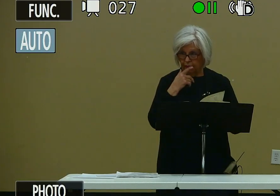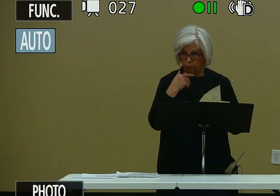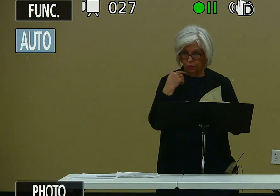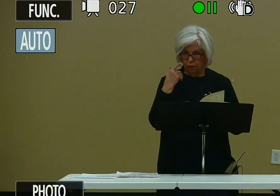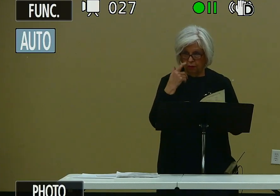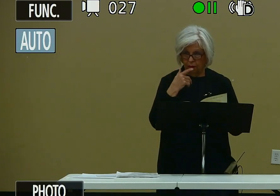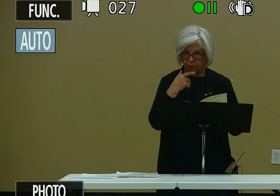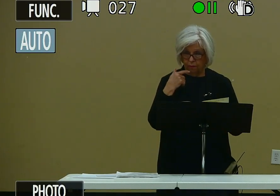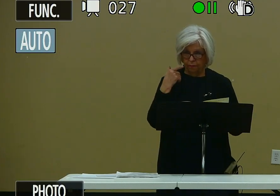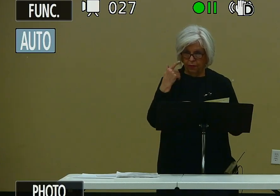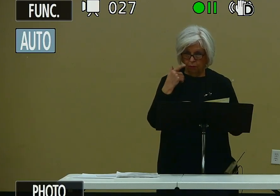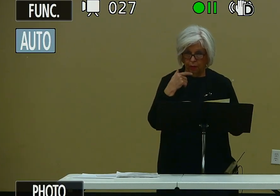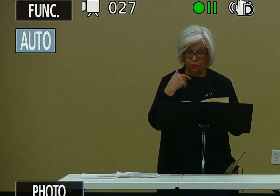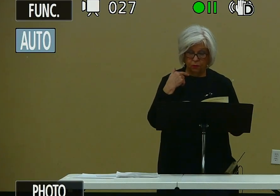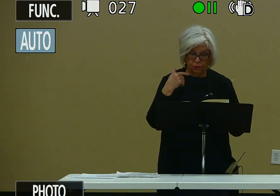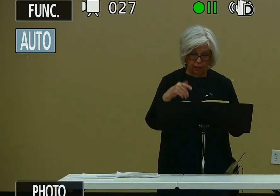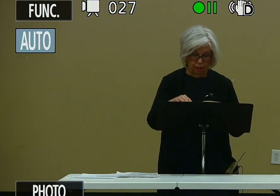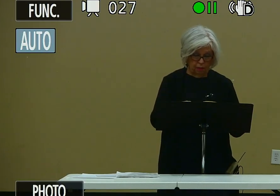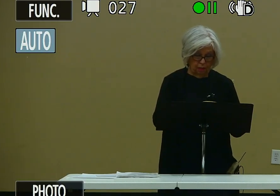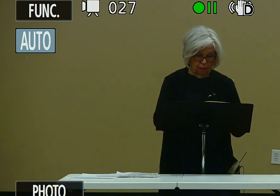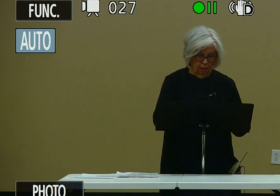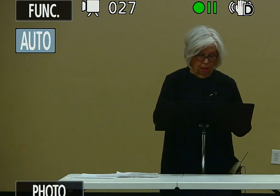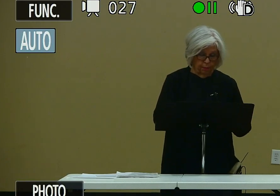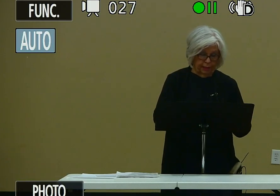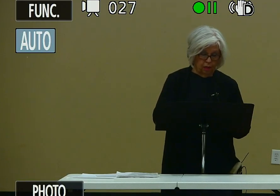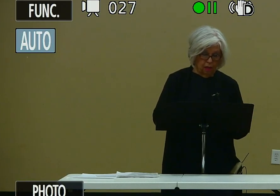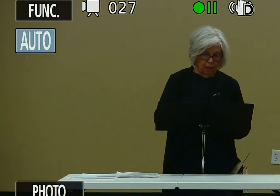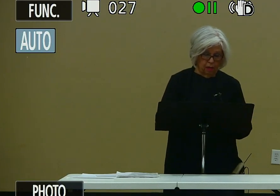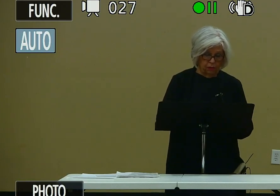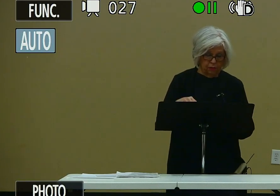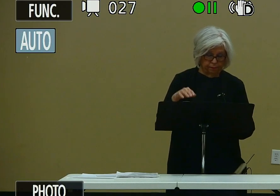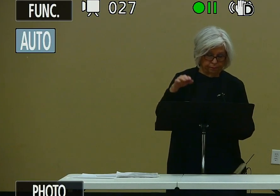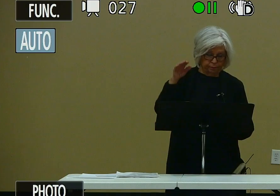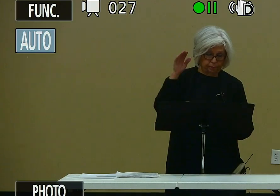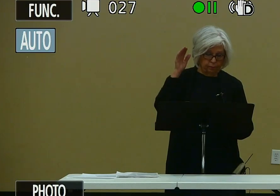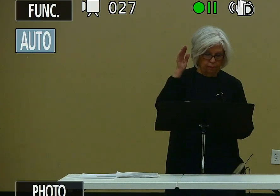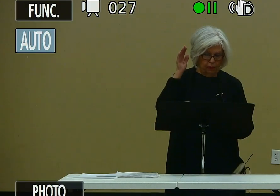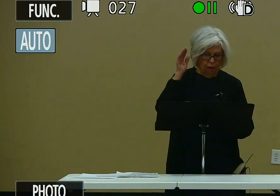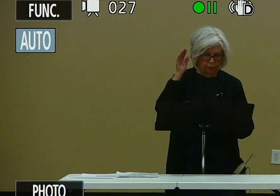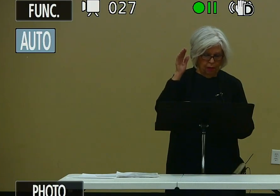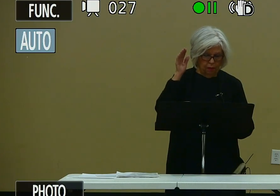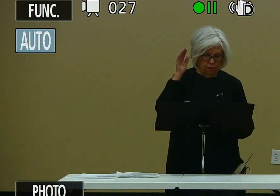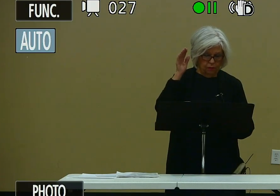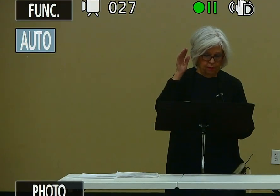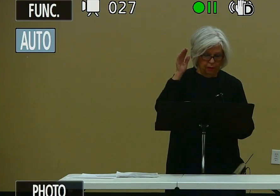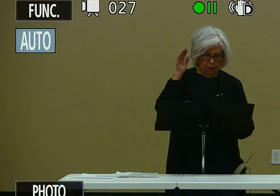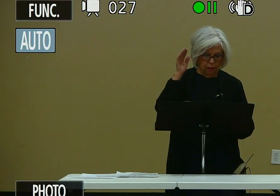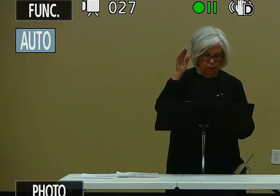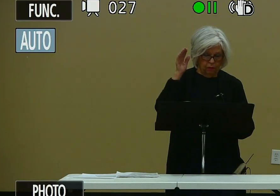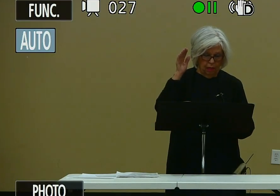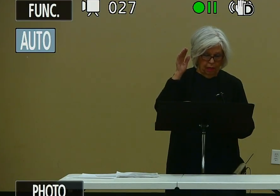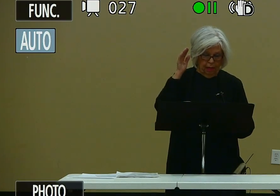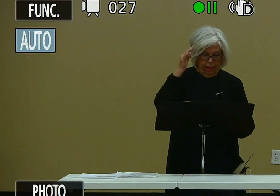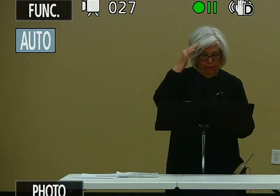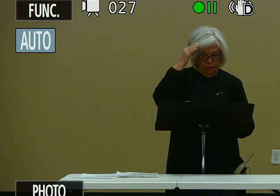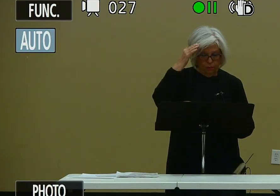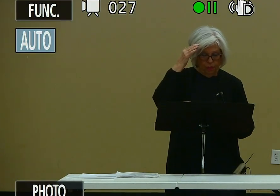read your lips, they will understand. Because, okay, so because is right up